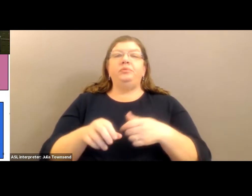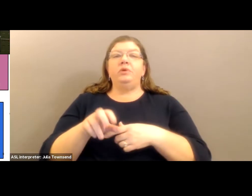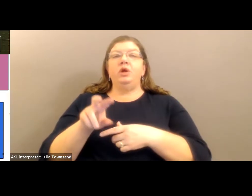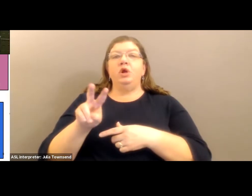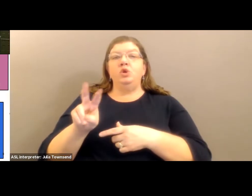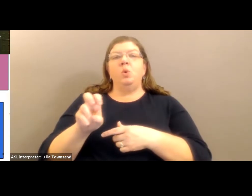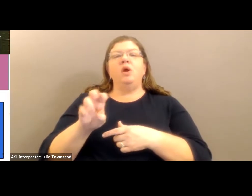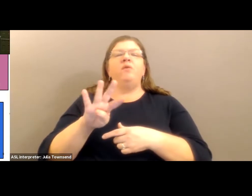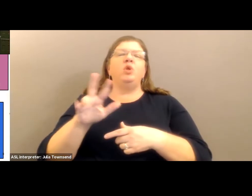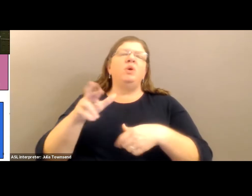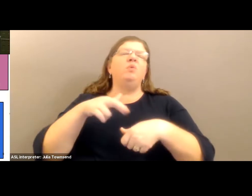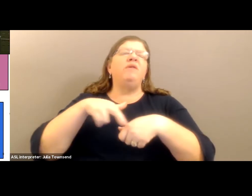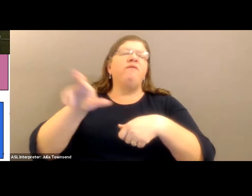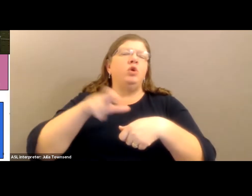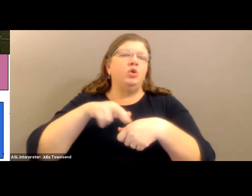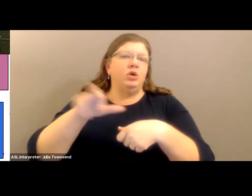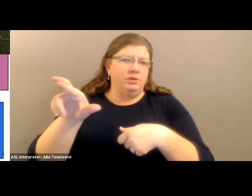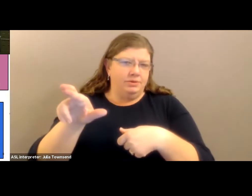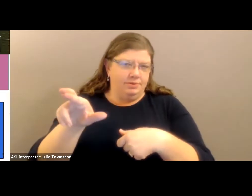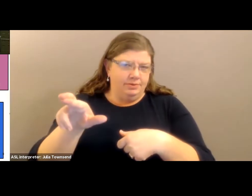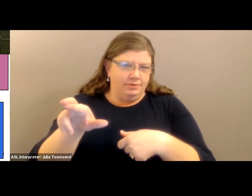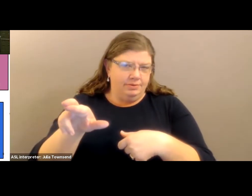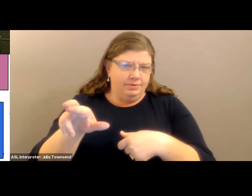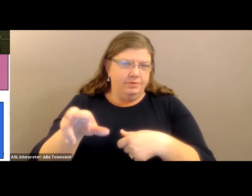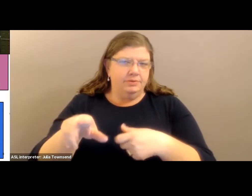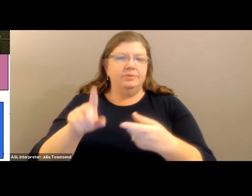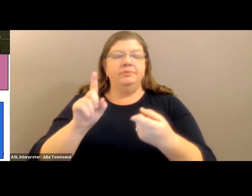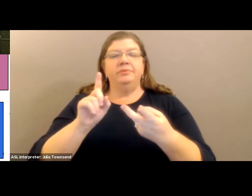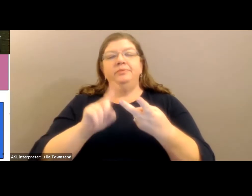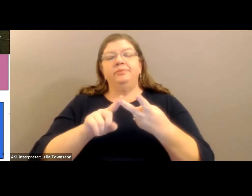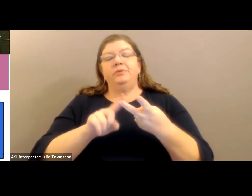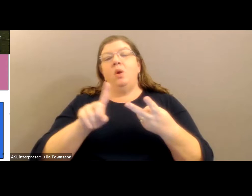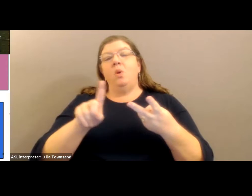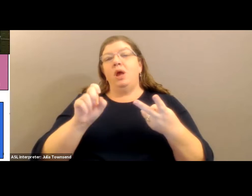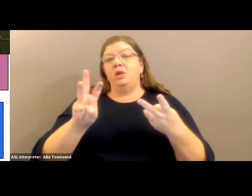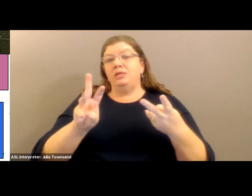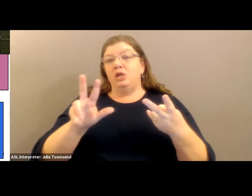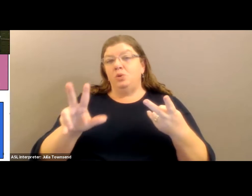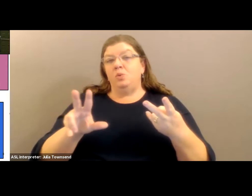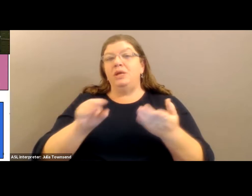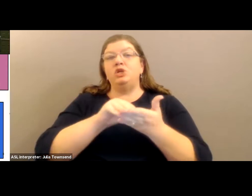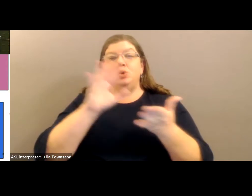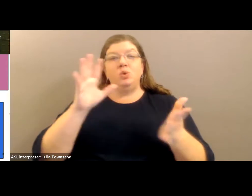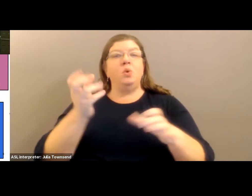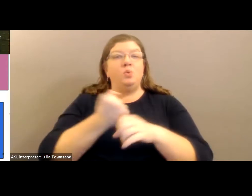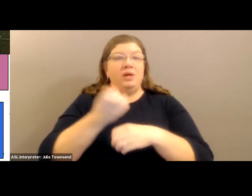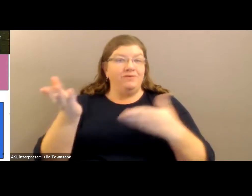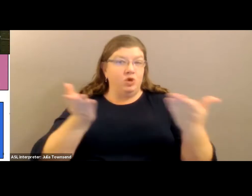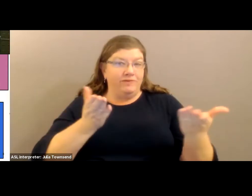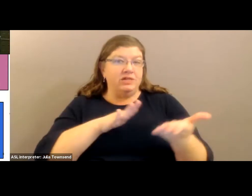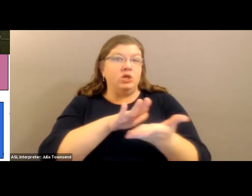243 referrals, with 163 students receiving services on campus.